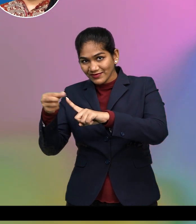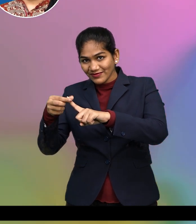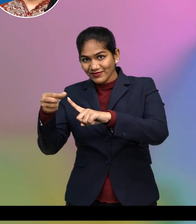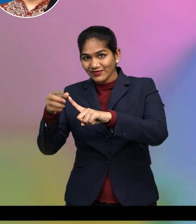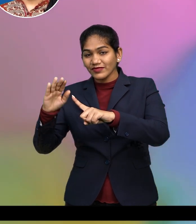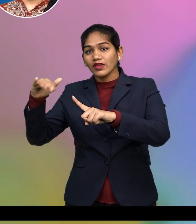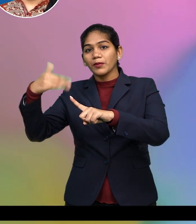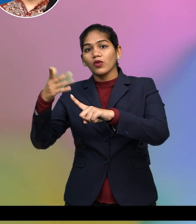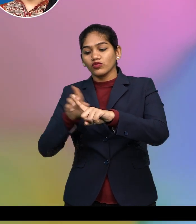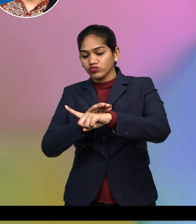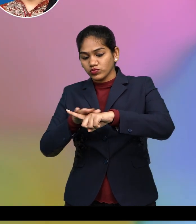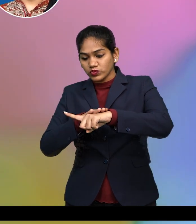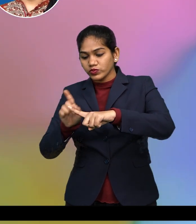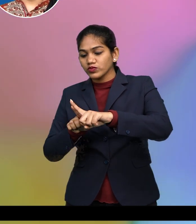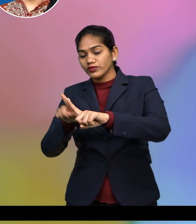exposed above the ground.